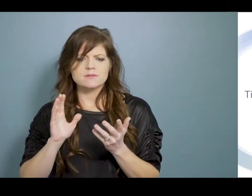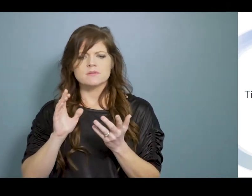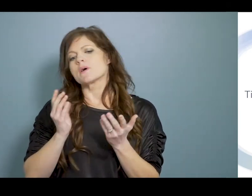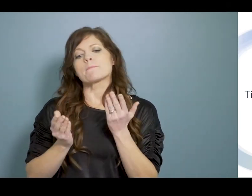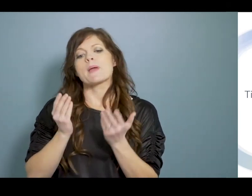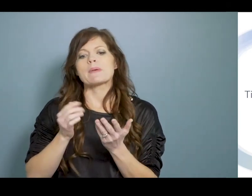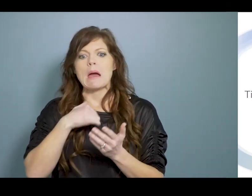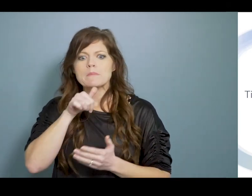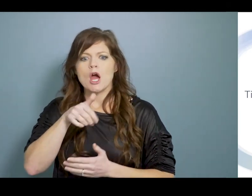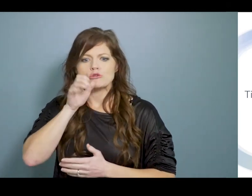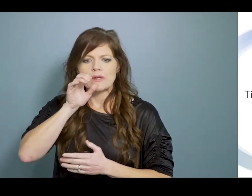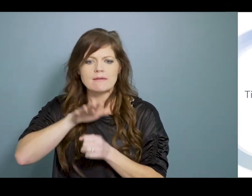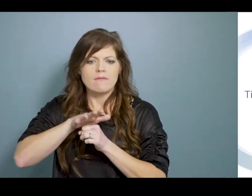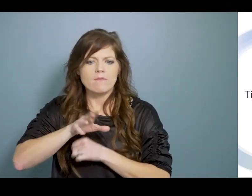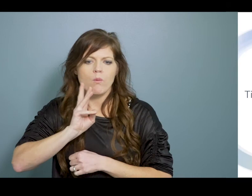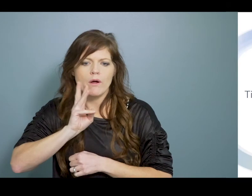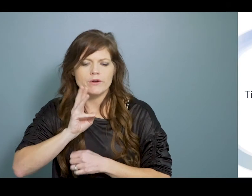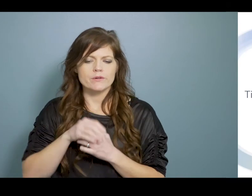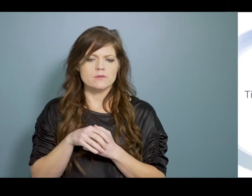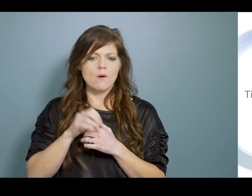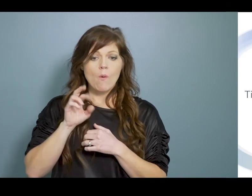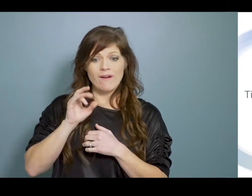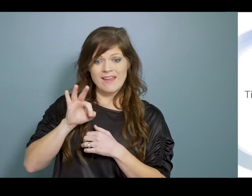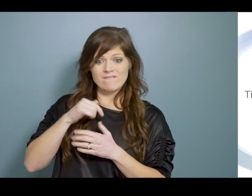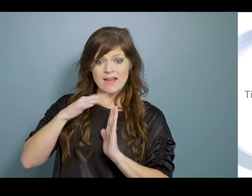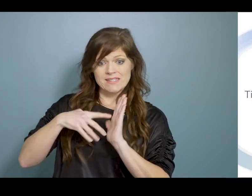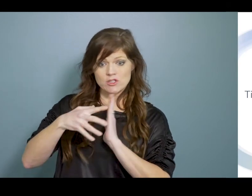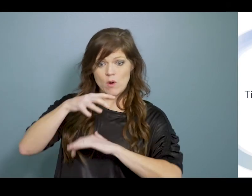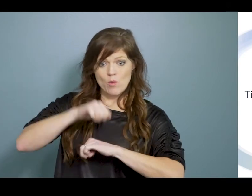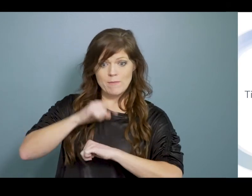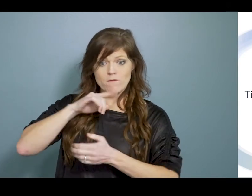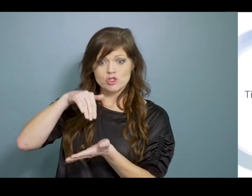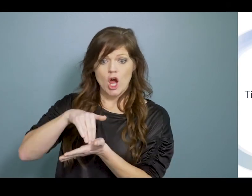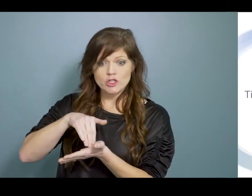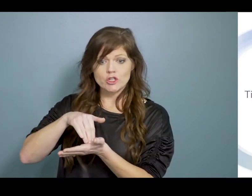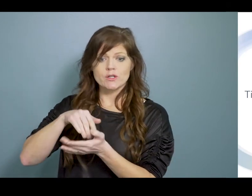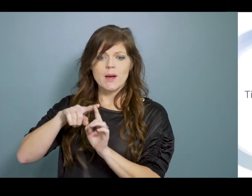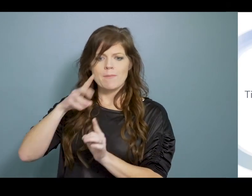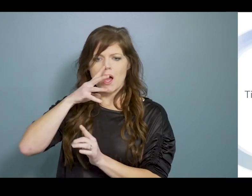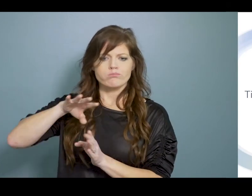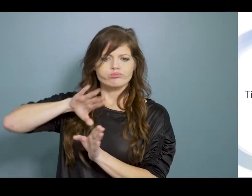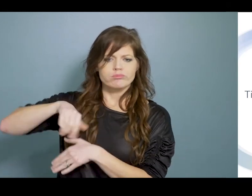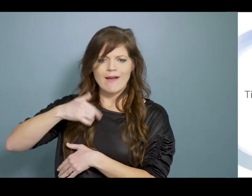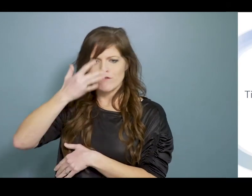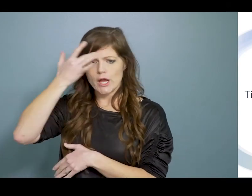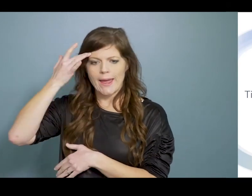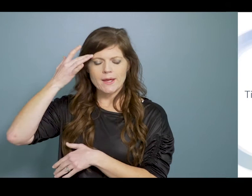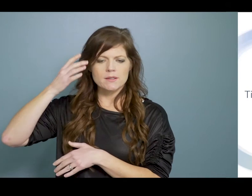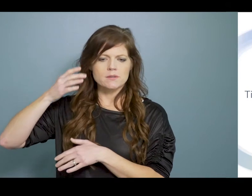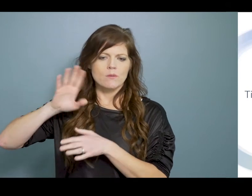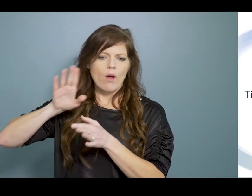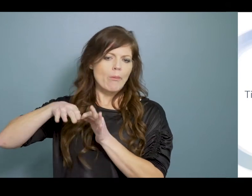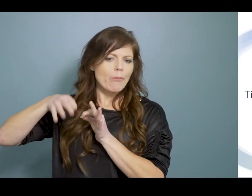drinking water, getting rest, going to medical appointments. I think that in the past 10 months, a lot of us have pushed